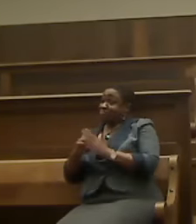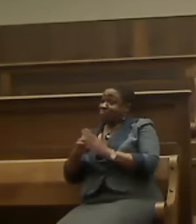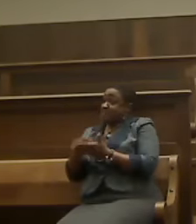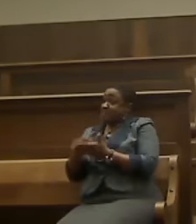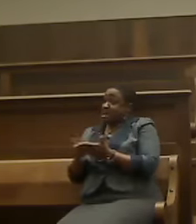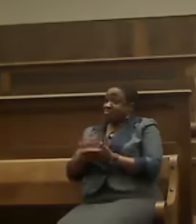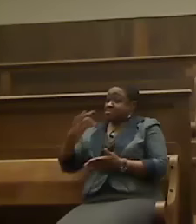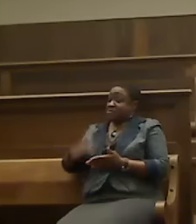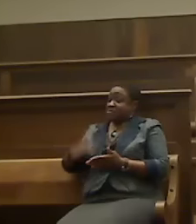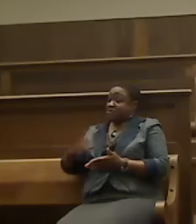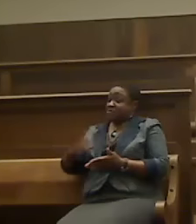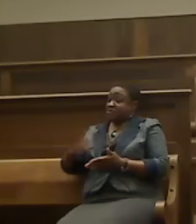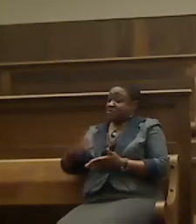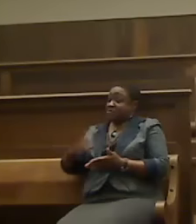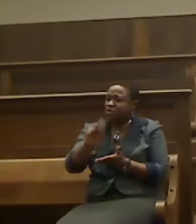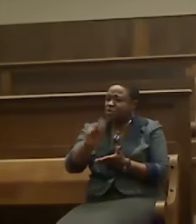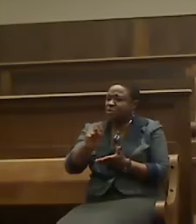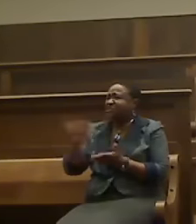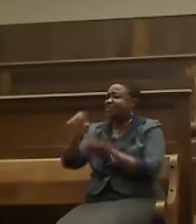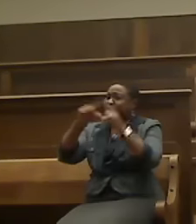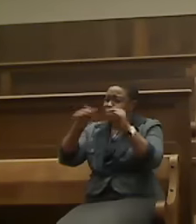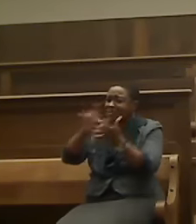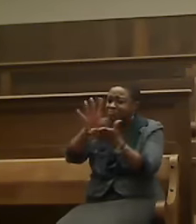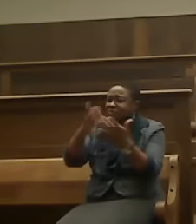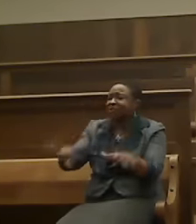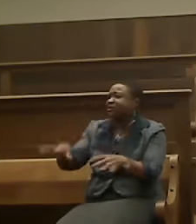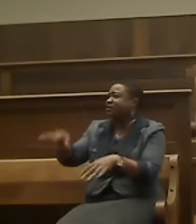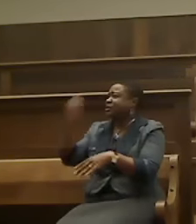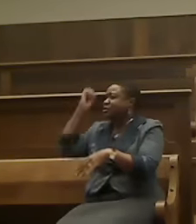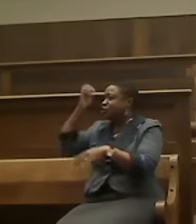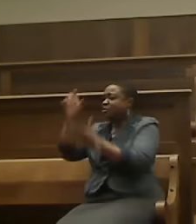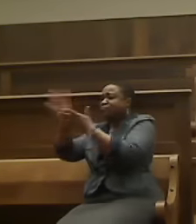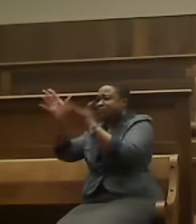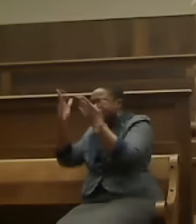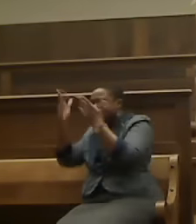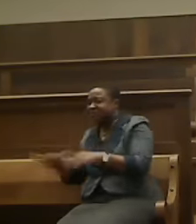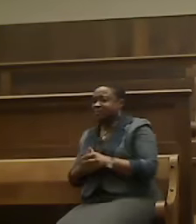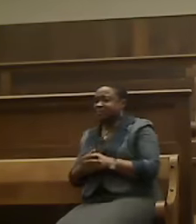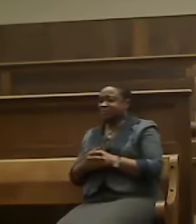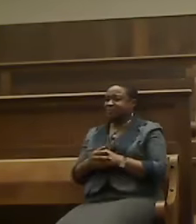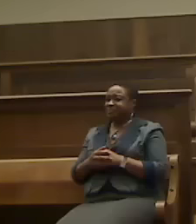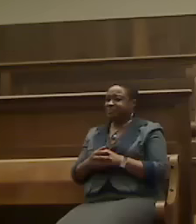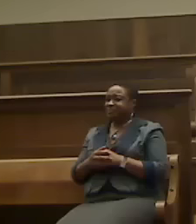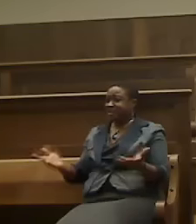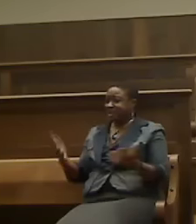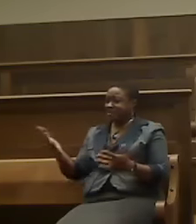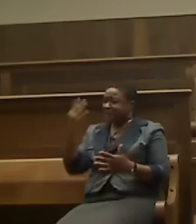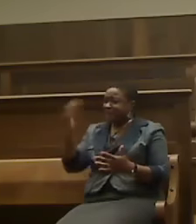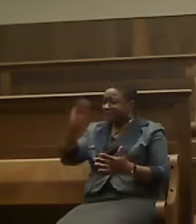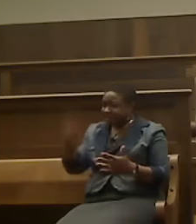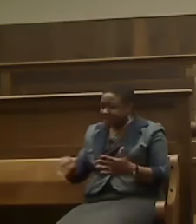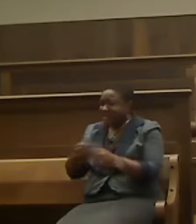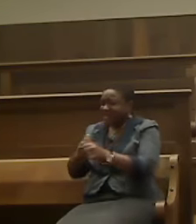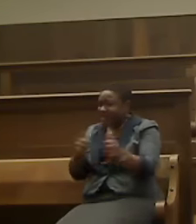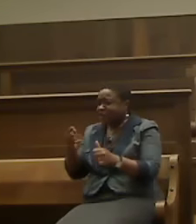the United States like they've already kicked it out of Europe and Japan. So, how do we get 5% of U.S. shoppers avoiding